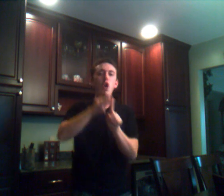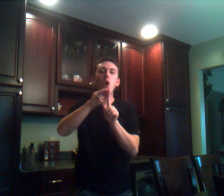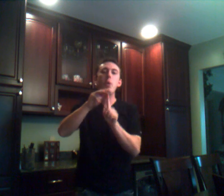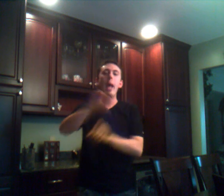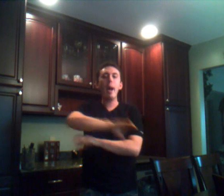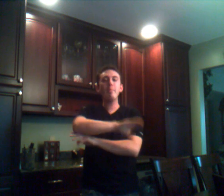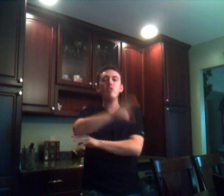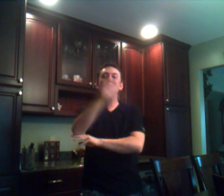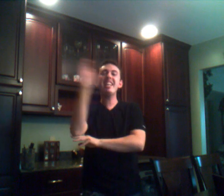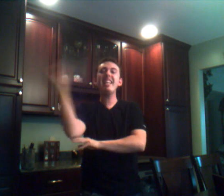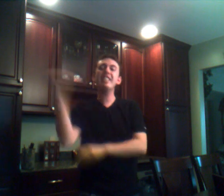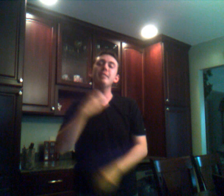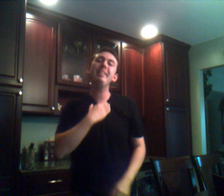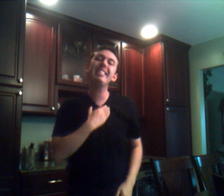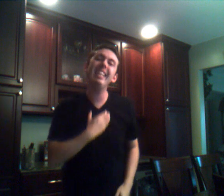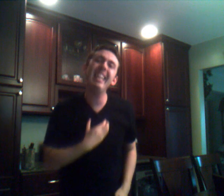tune